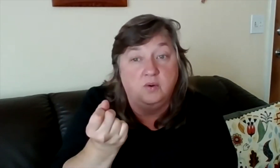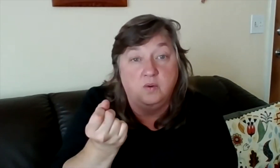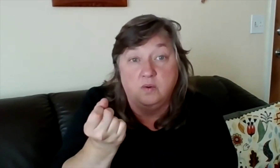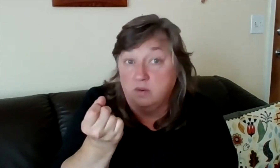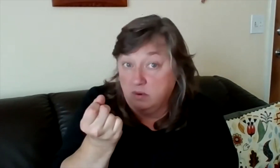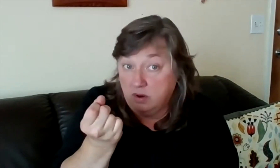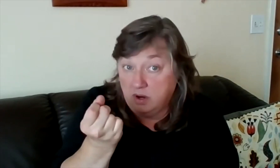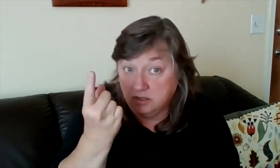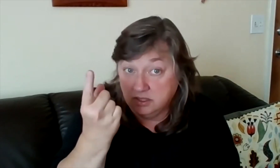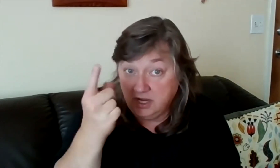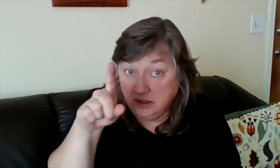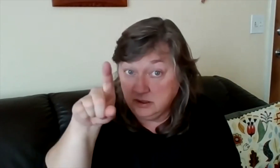So, understand?